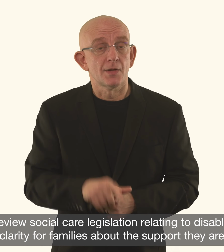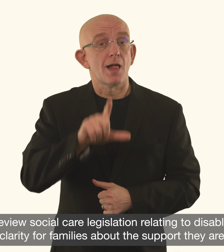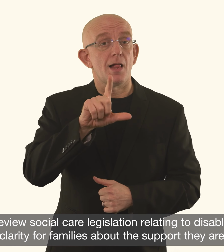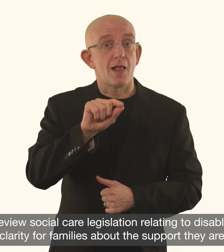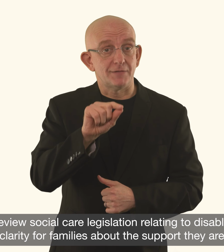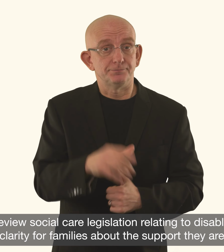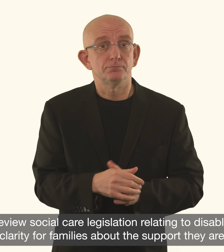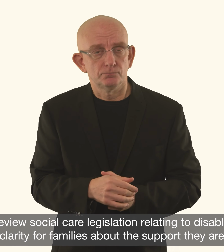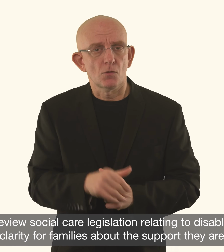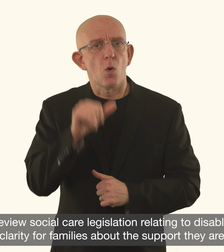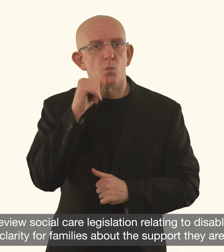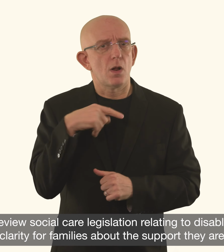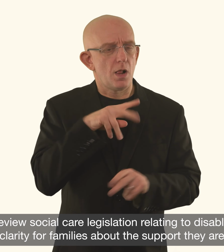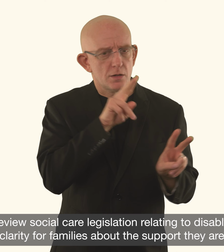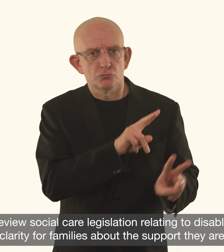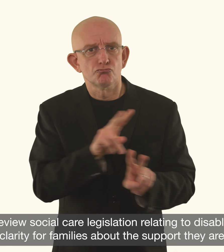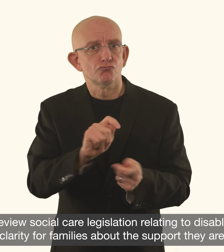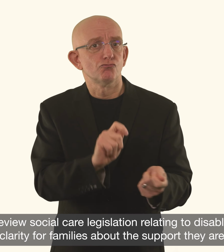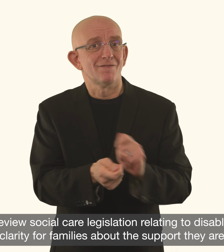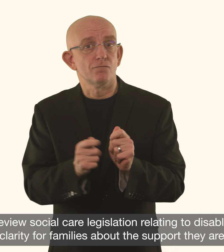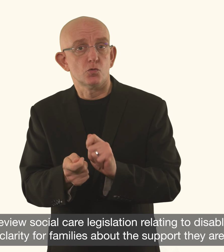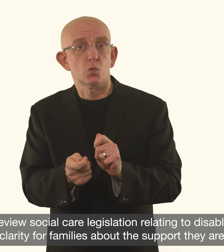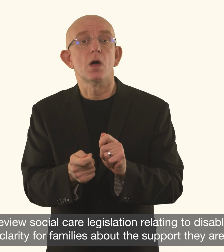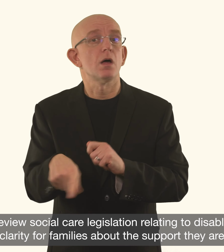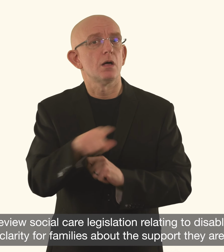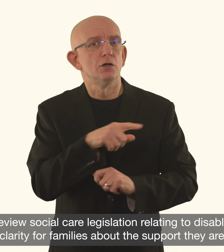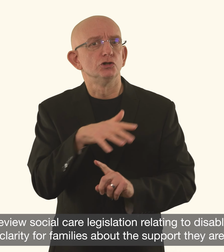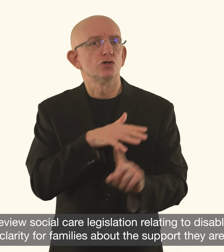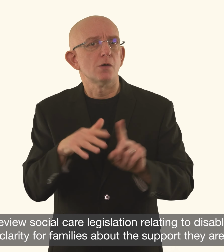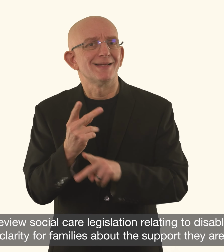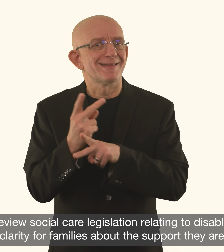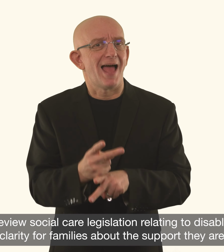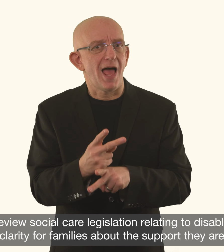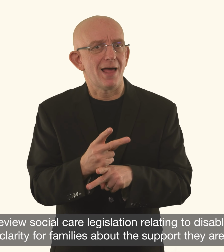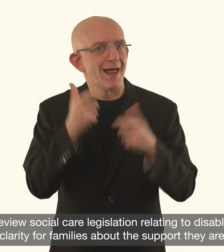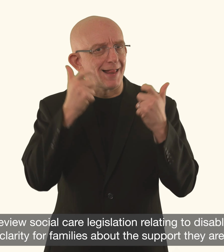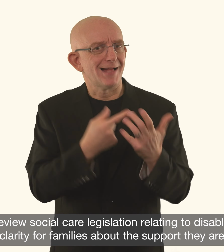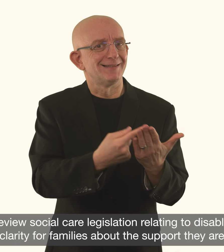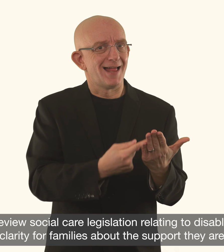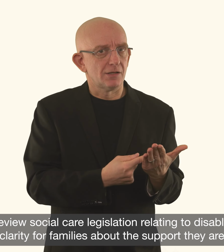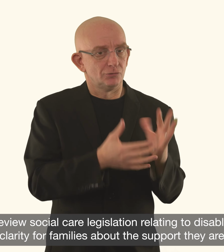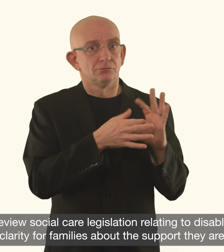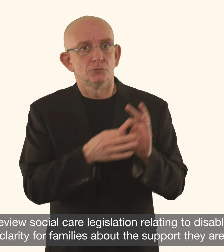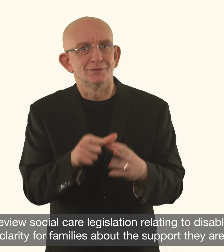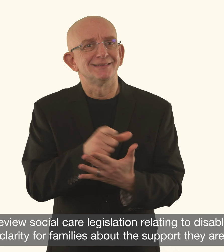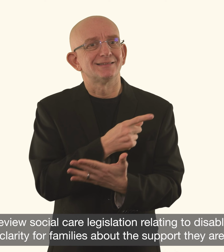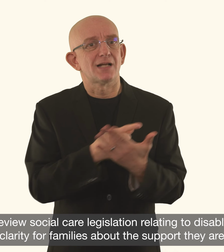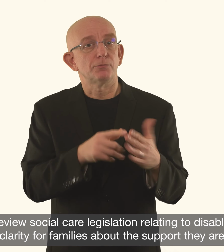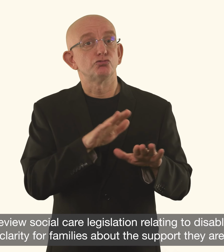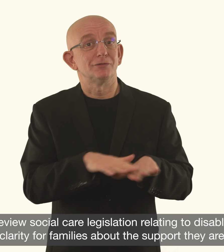11. We will review social care legislation relating to disabled children, so we can improve clarity for families about